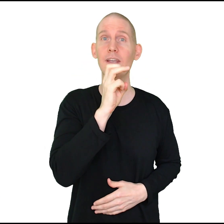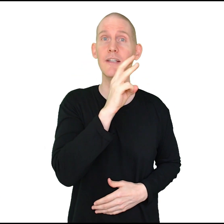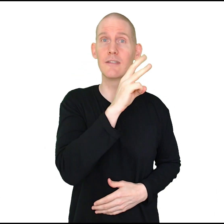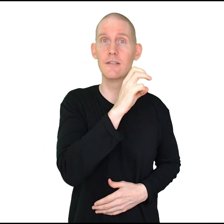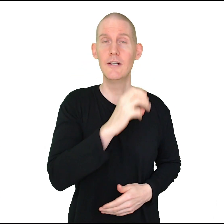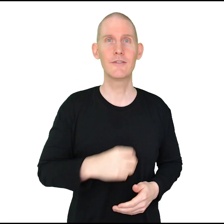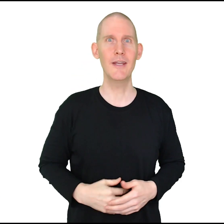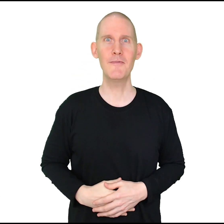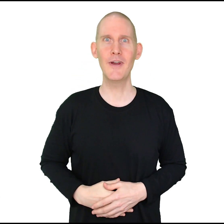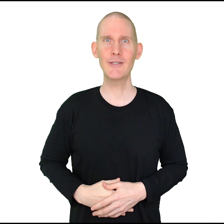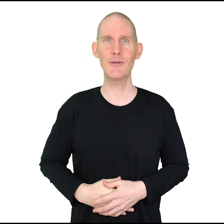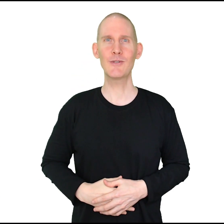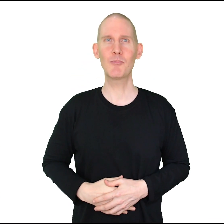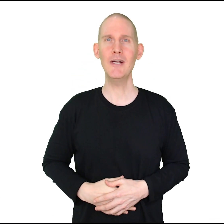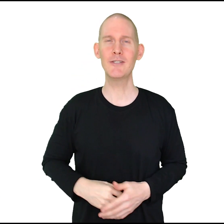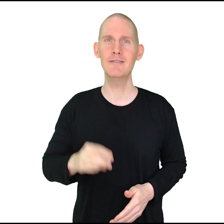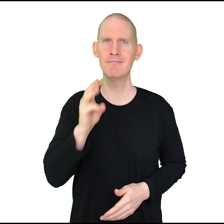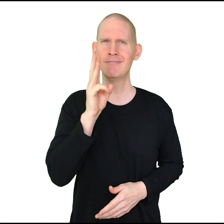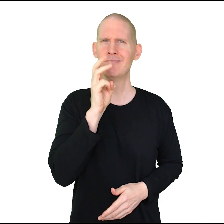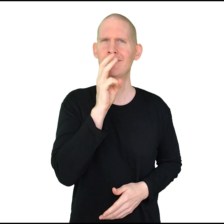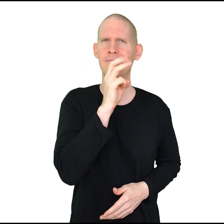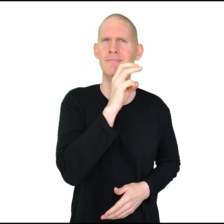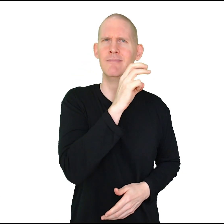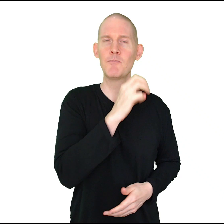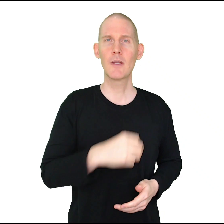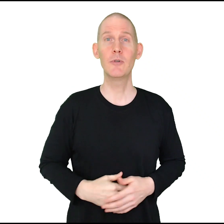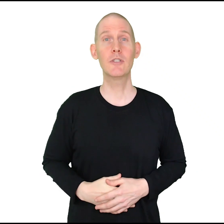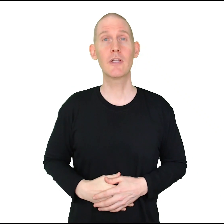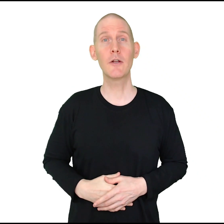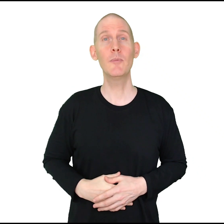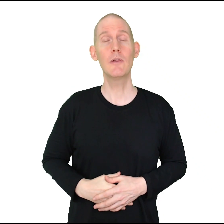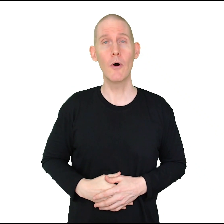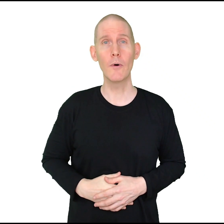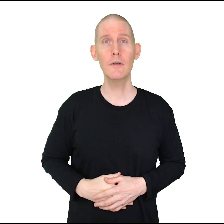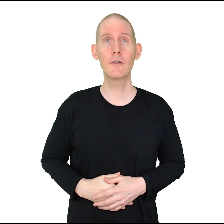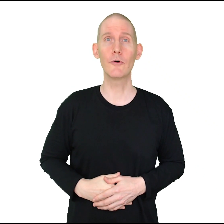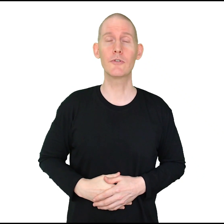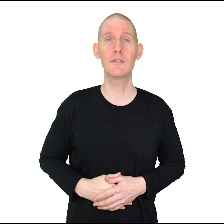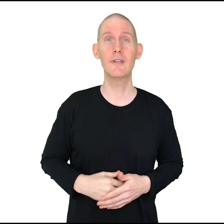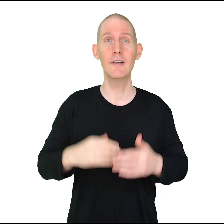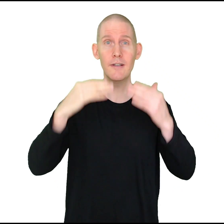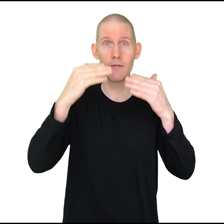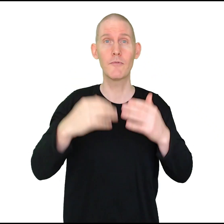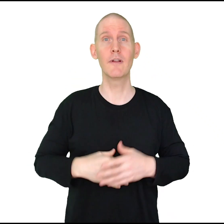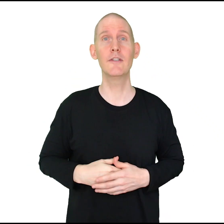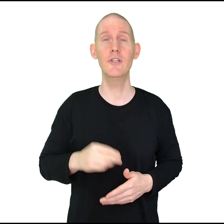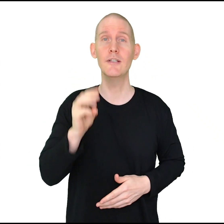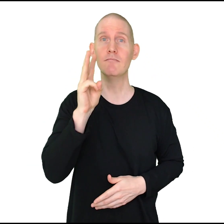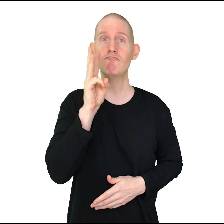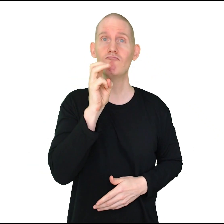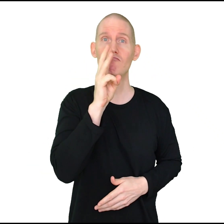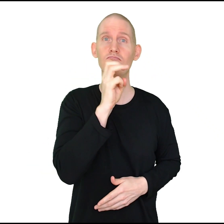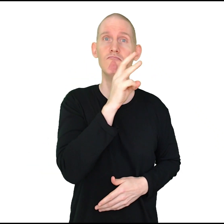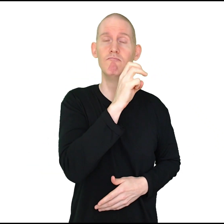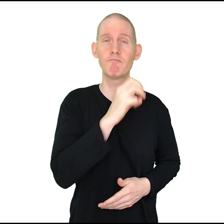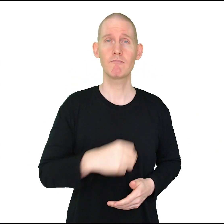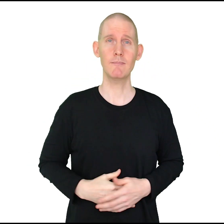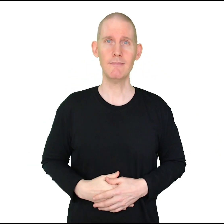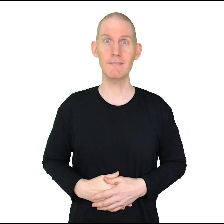this. Same facial expression, but just a little bit lower, closer to the front of the chin. All